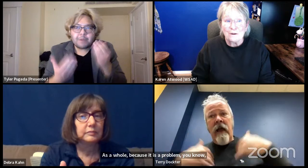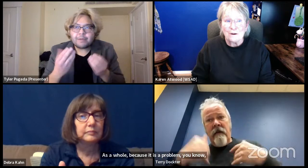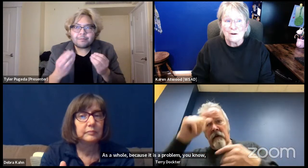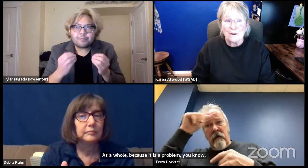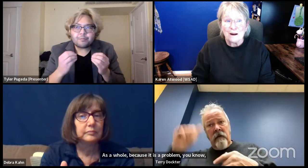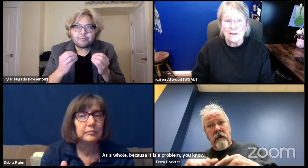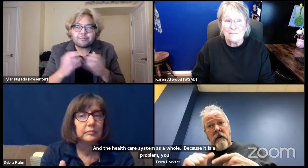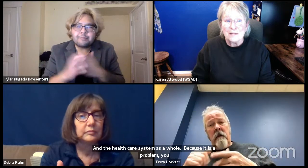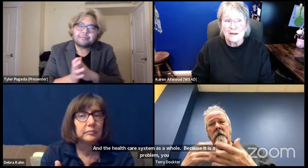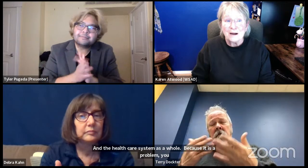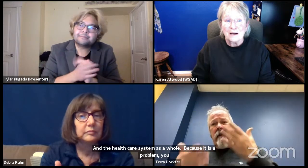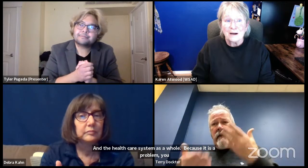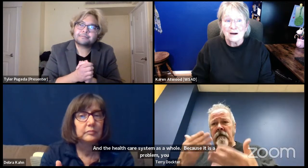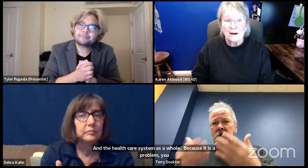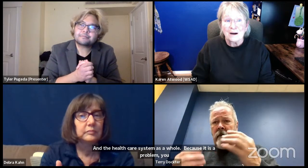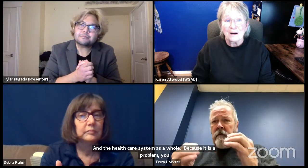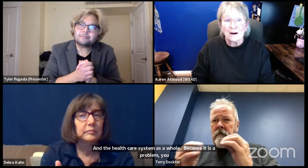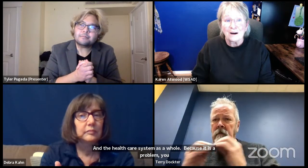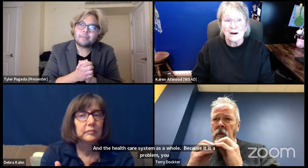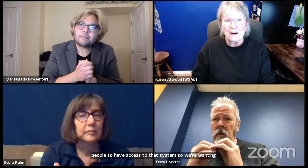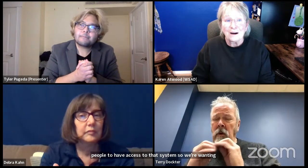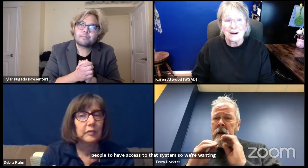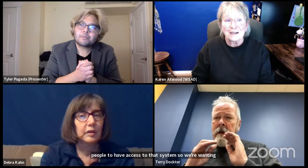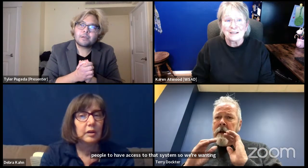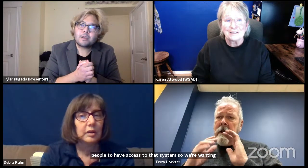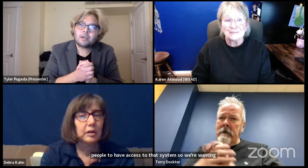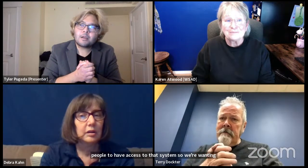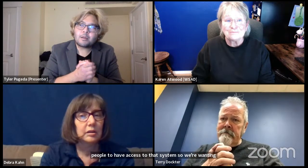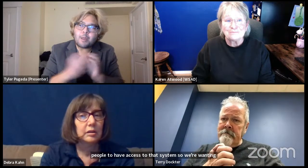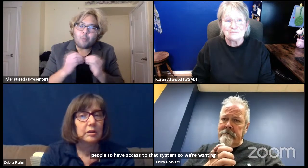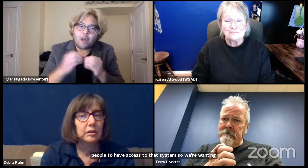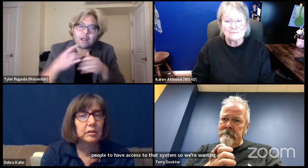Alzheimer's and it was genetic. Is that what you implied?